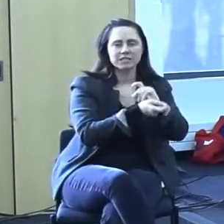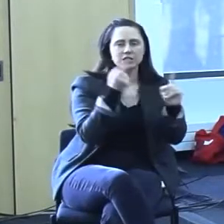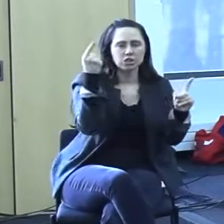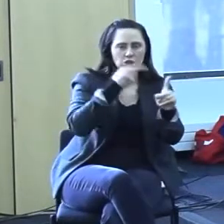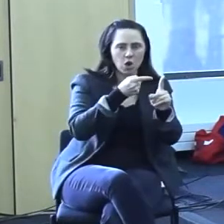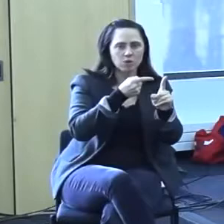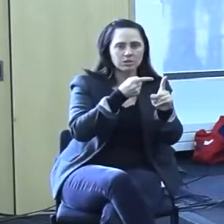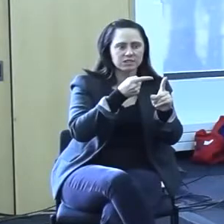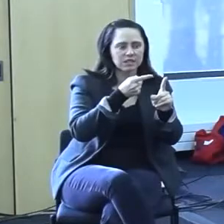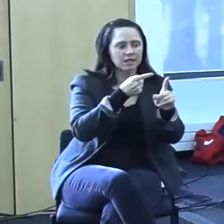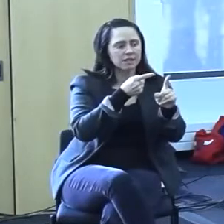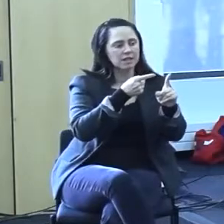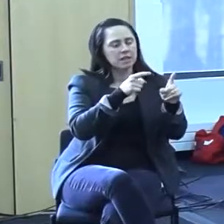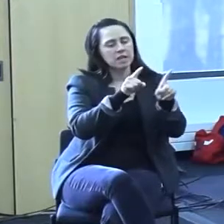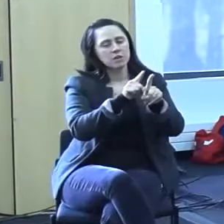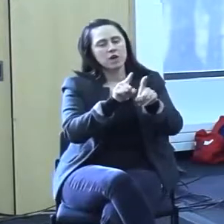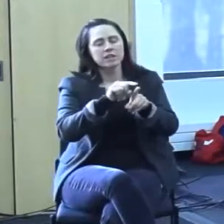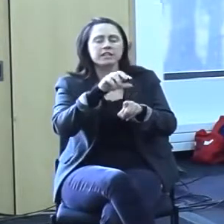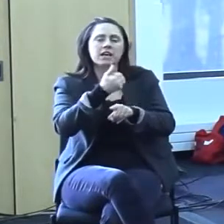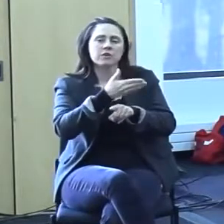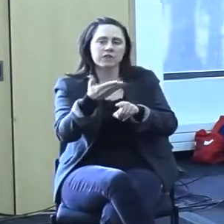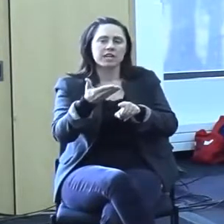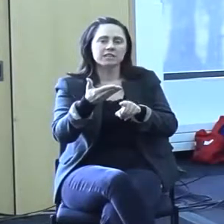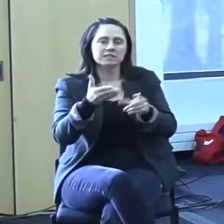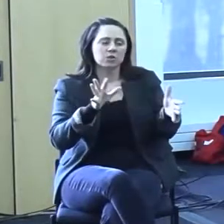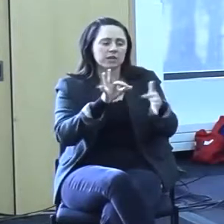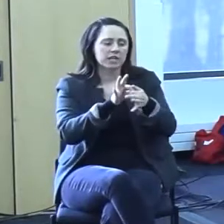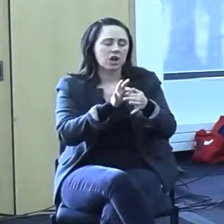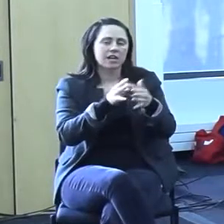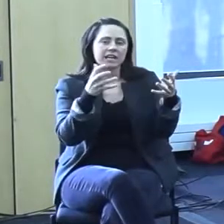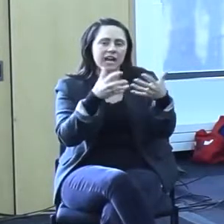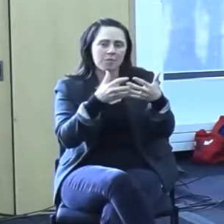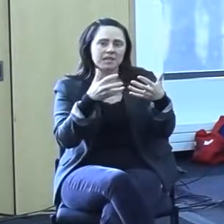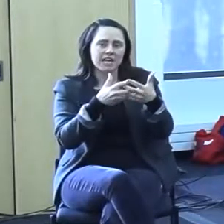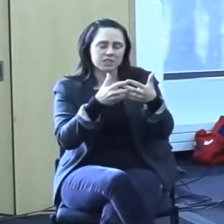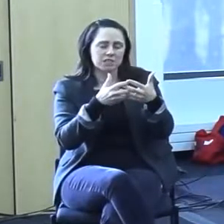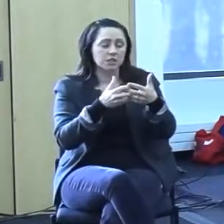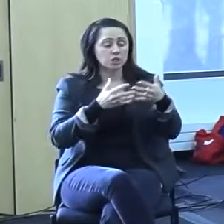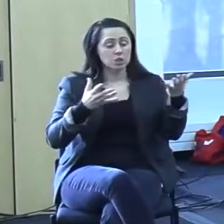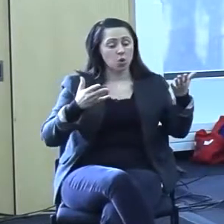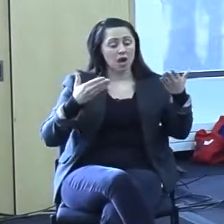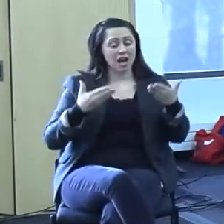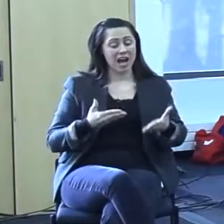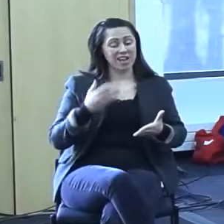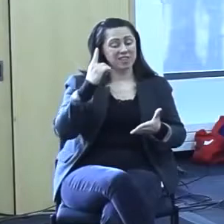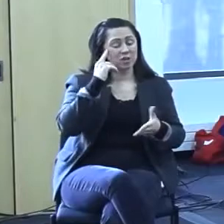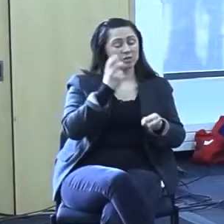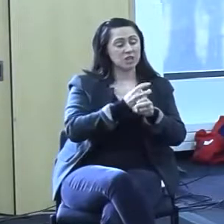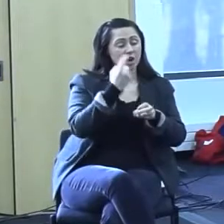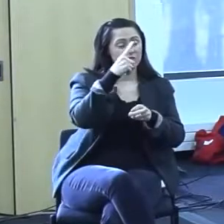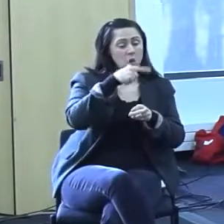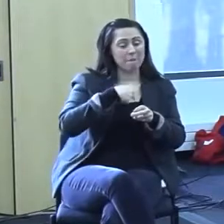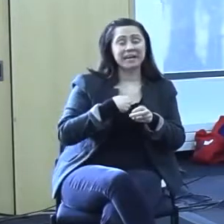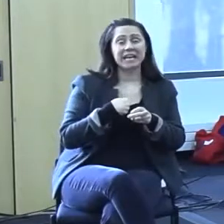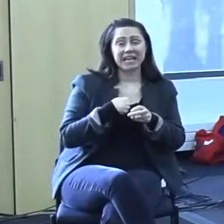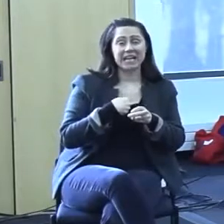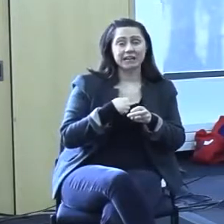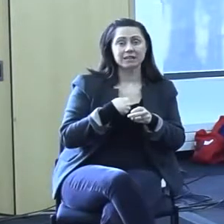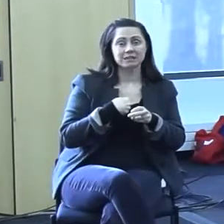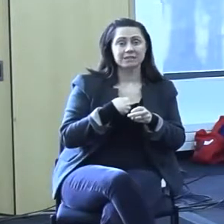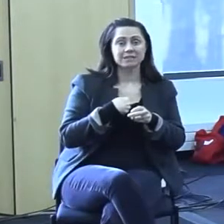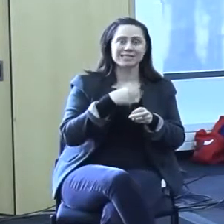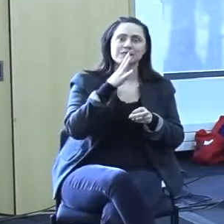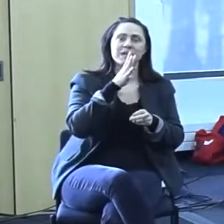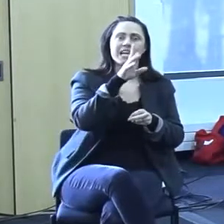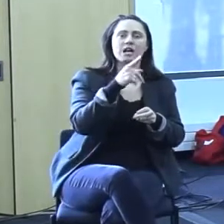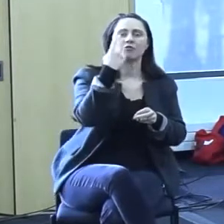goals as well as like the other things regarding like accommodations. So I think it was hard for me, like speaking up for